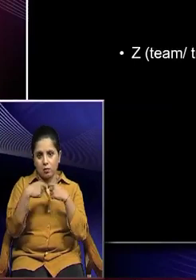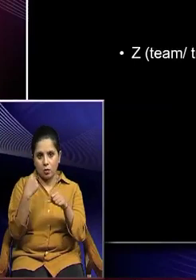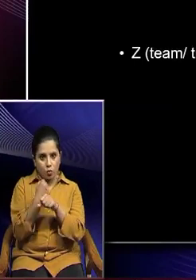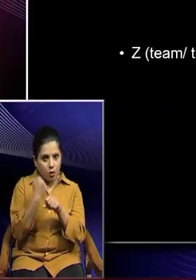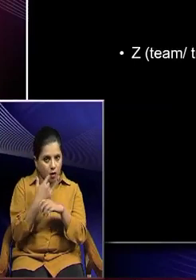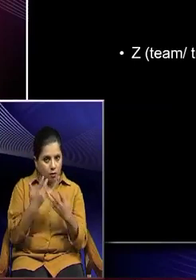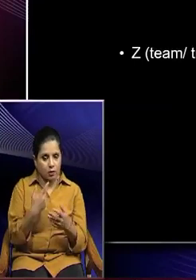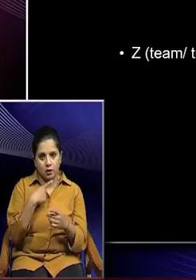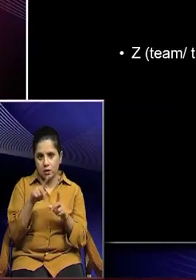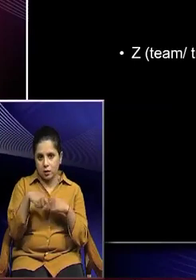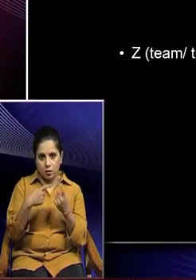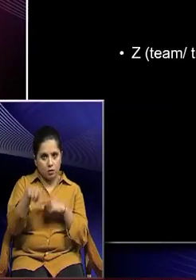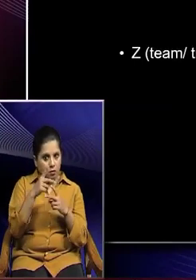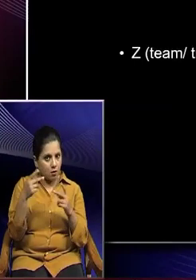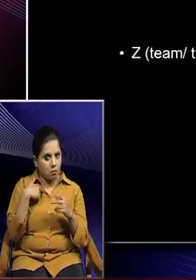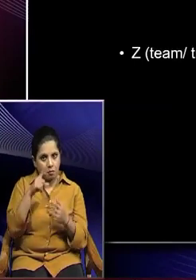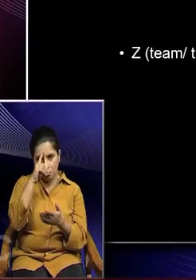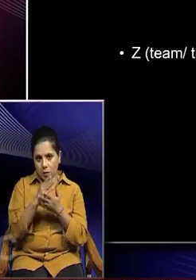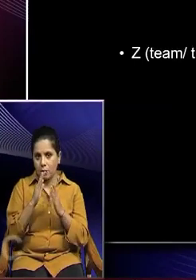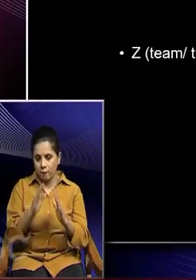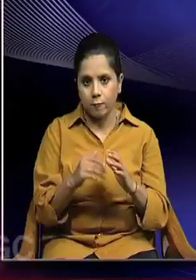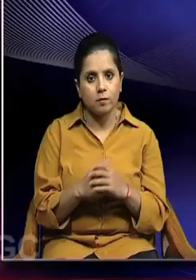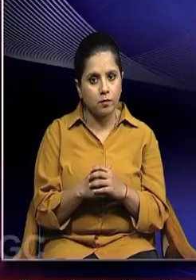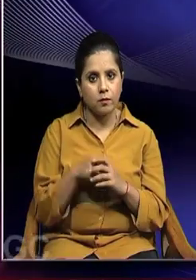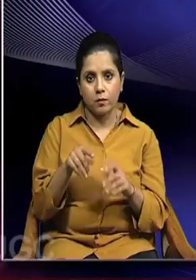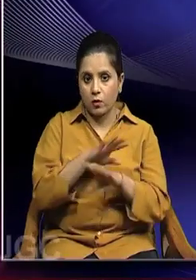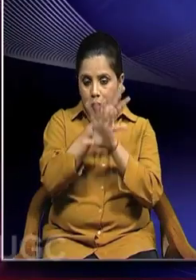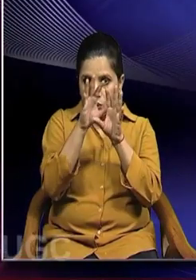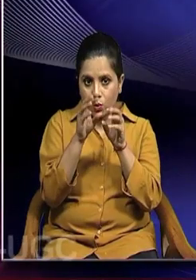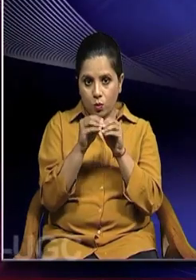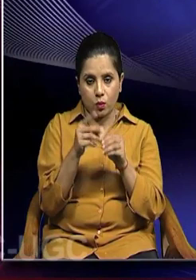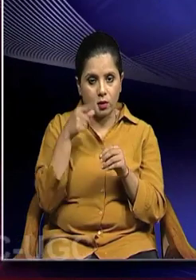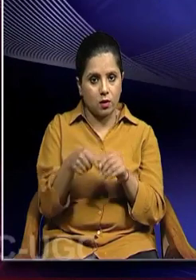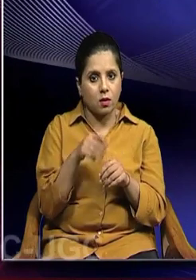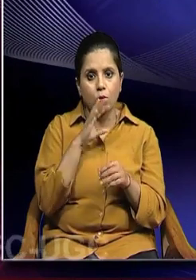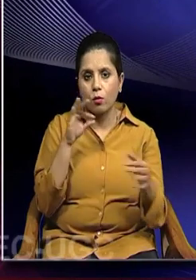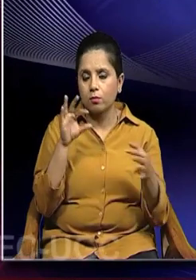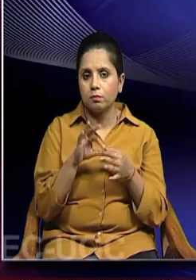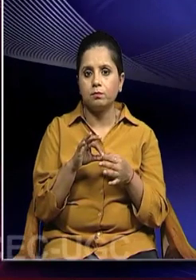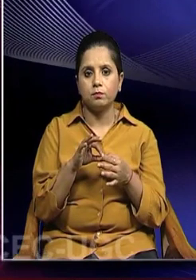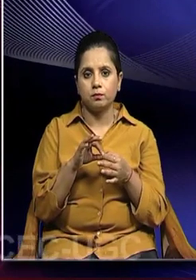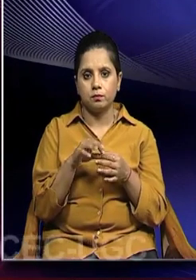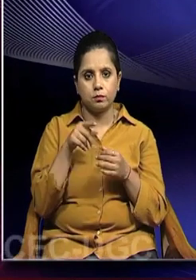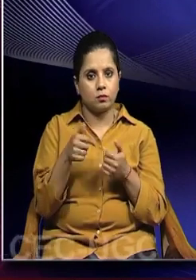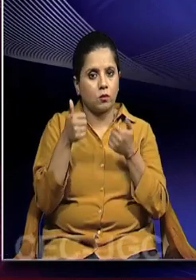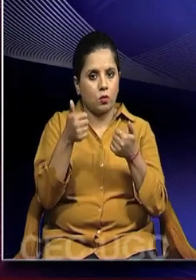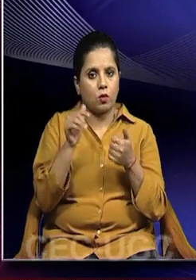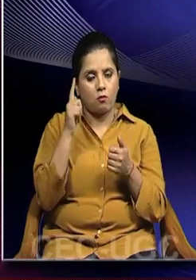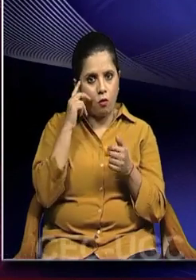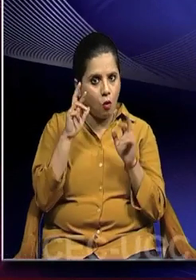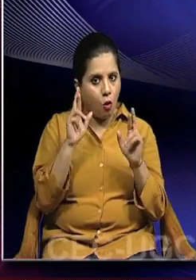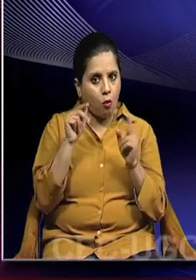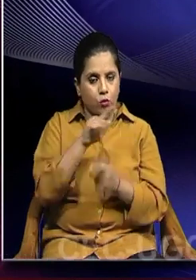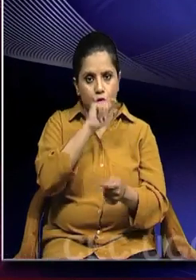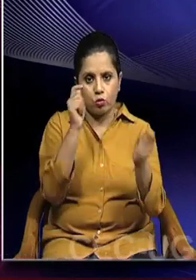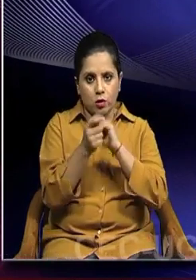in team spirit. So, these are these basically there is a great hope for